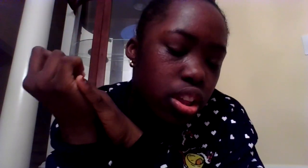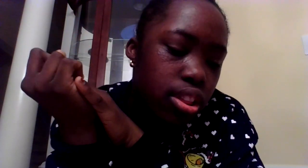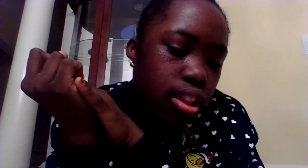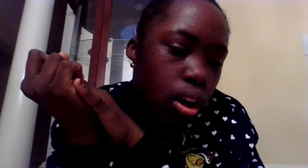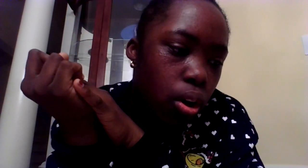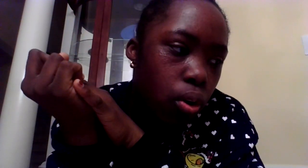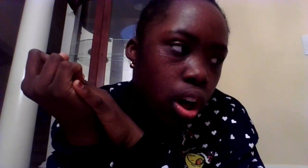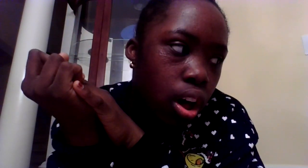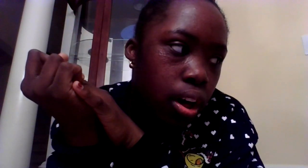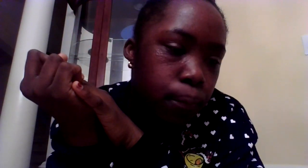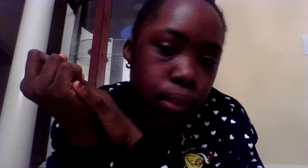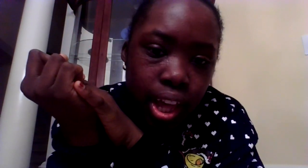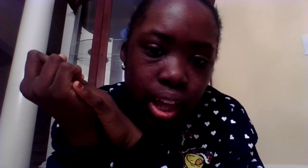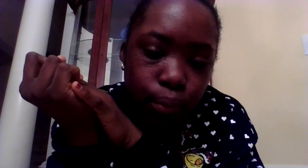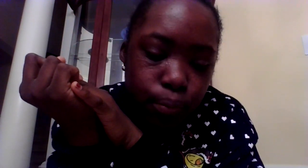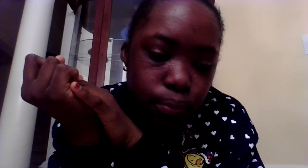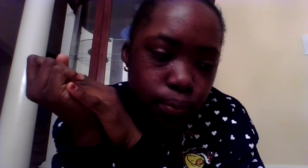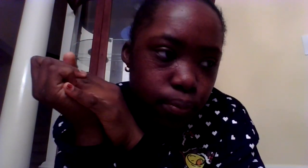So yeah.